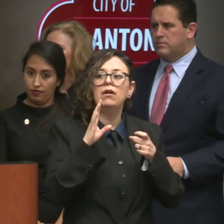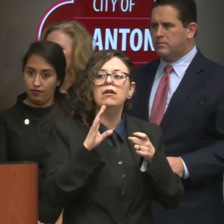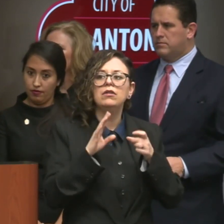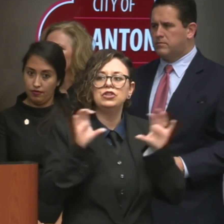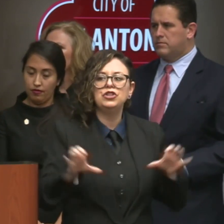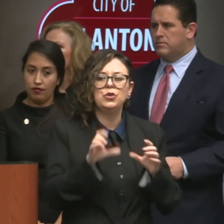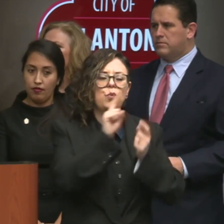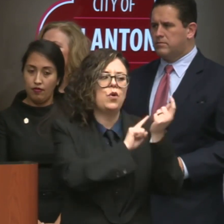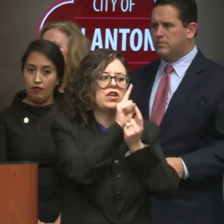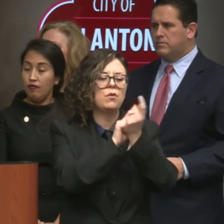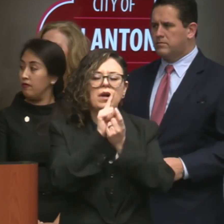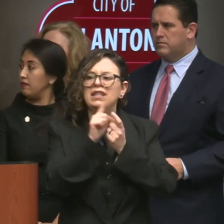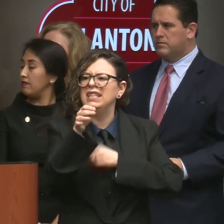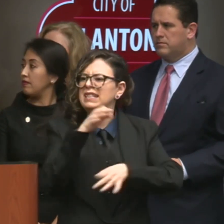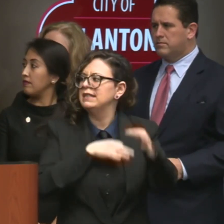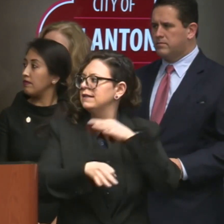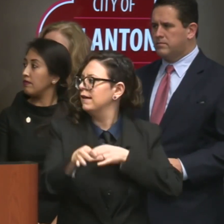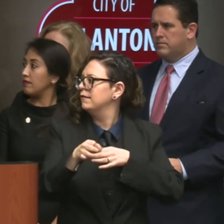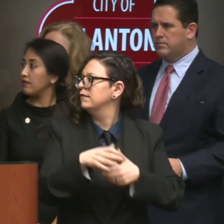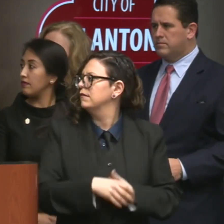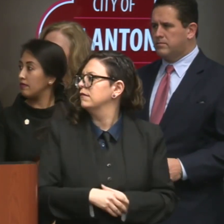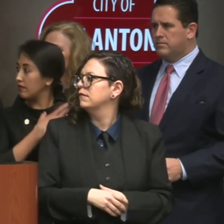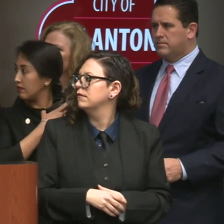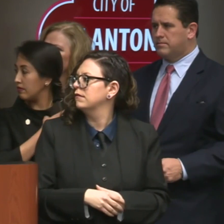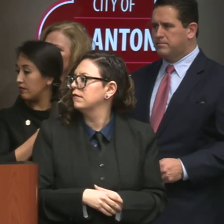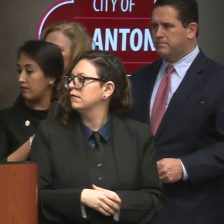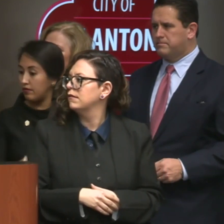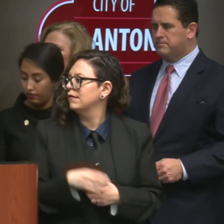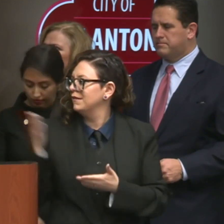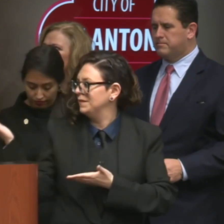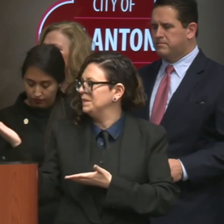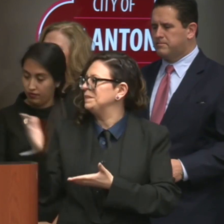individual one-on-one. So go ahead, I think you're up.